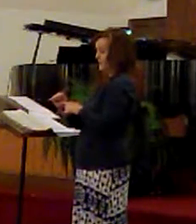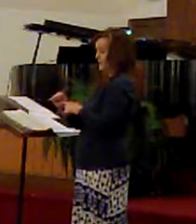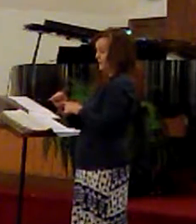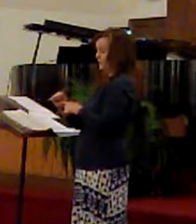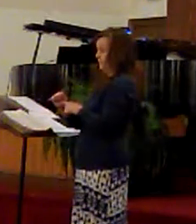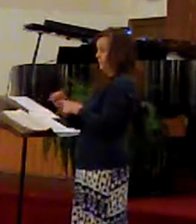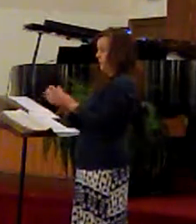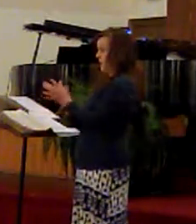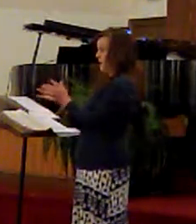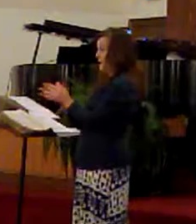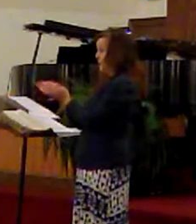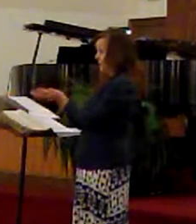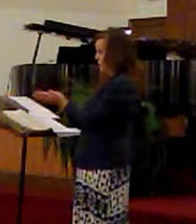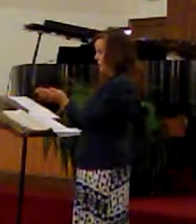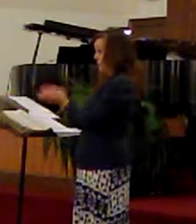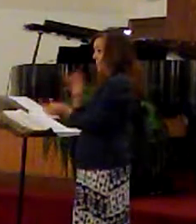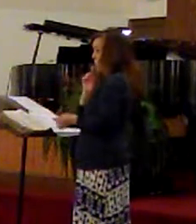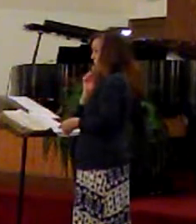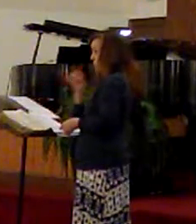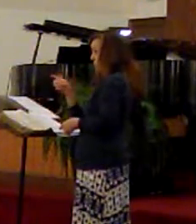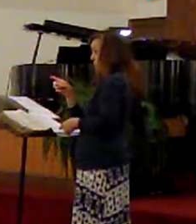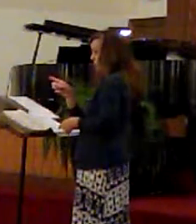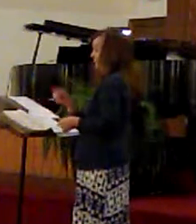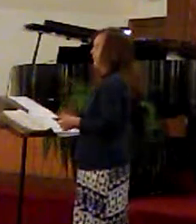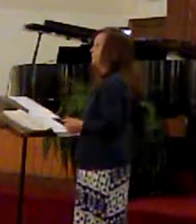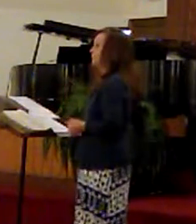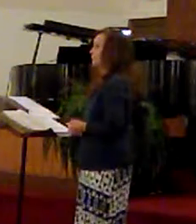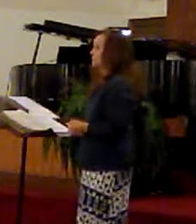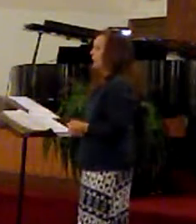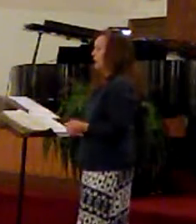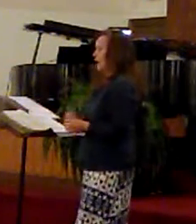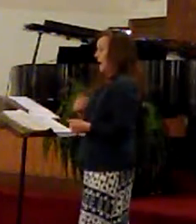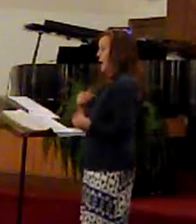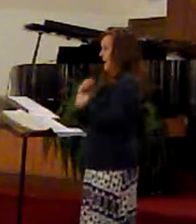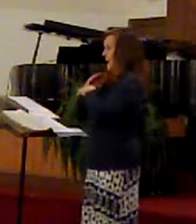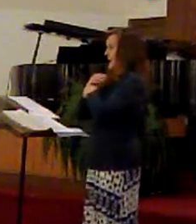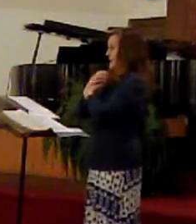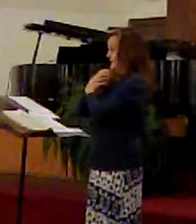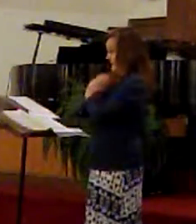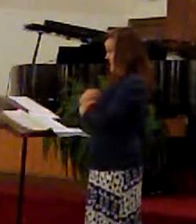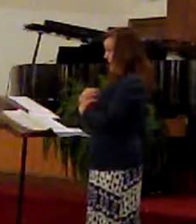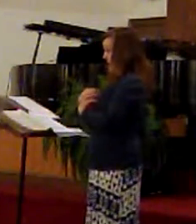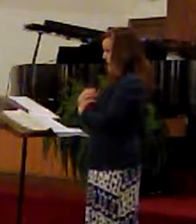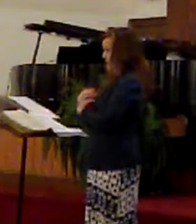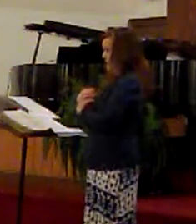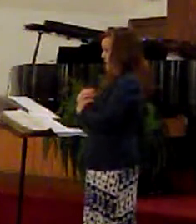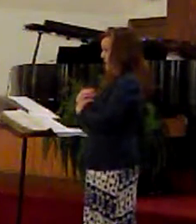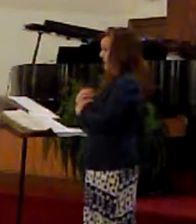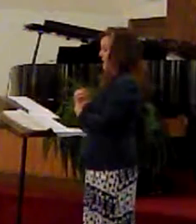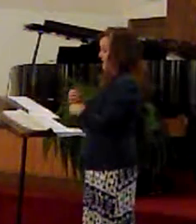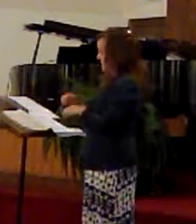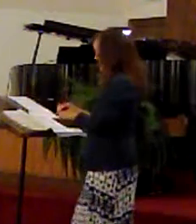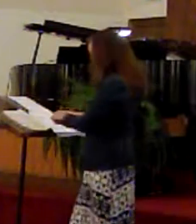and practice of the Bible truth learned. Yeah, I desire to study and to learn a little bit